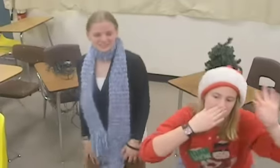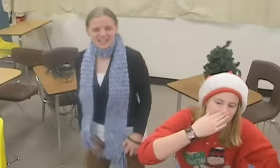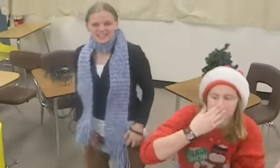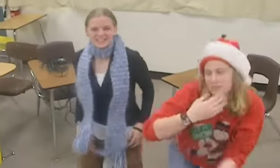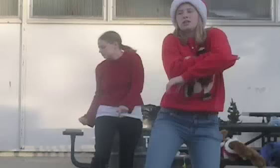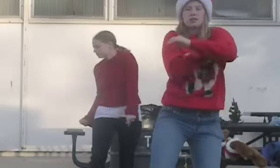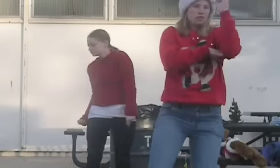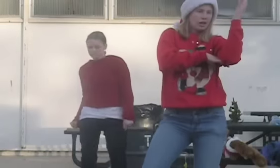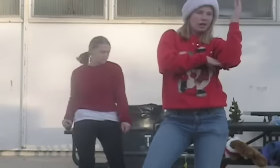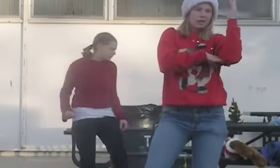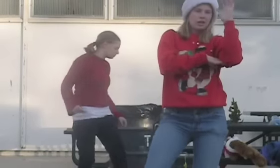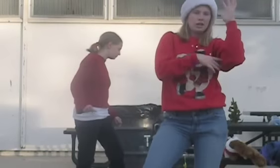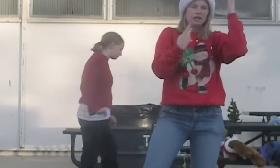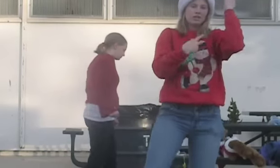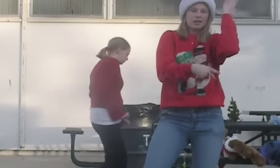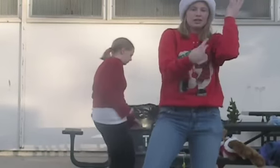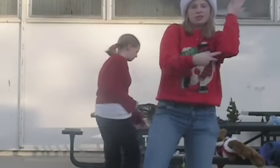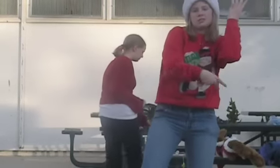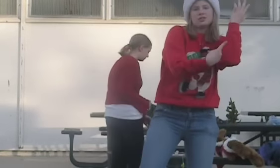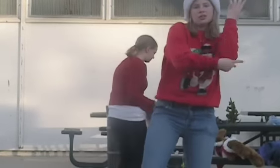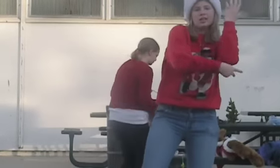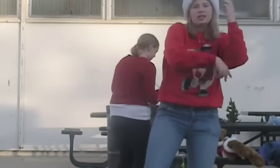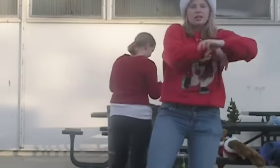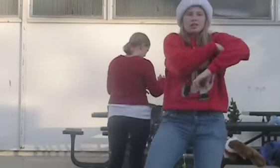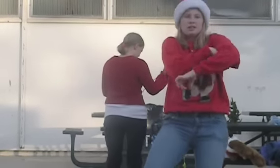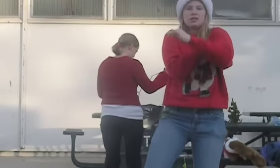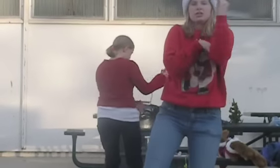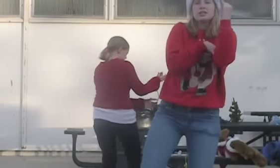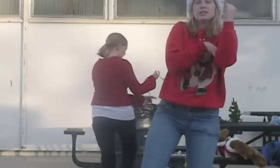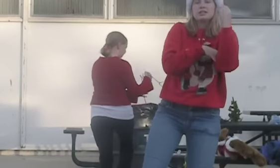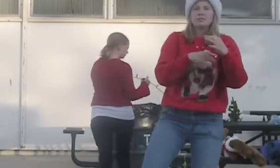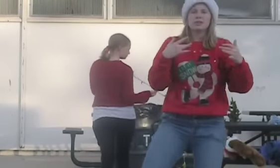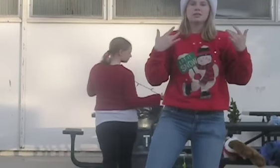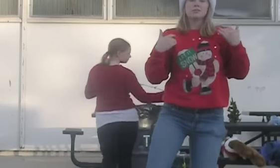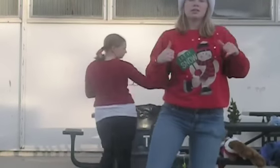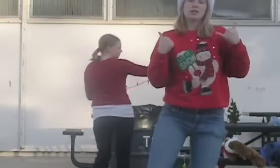rocking around the Christmas tree at the Christmas party hop.